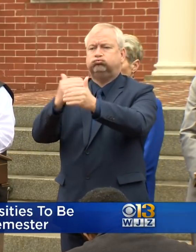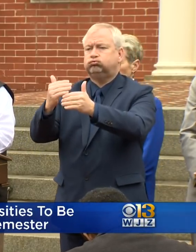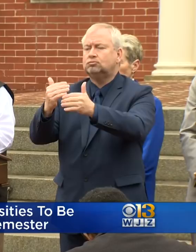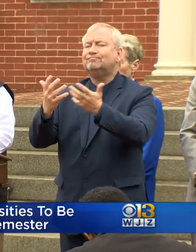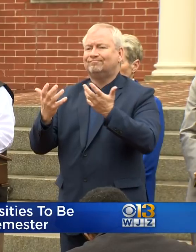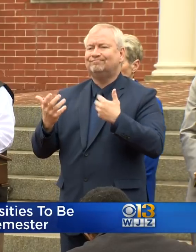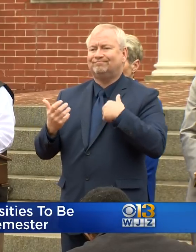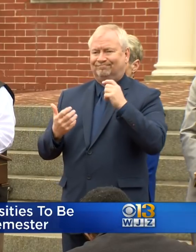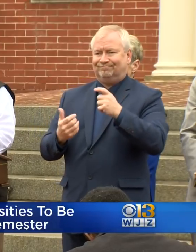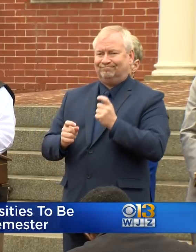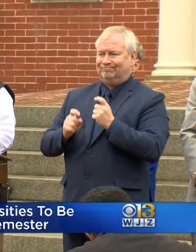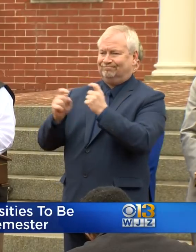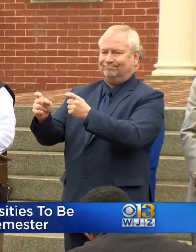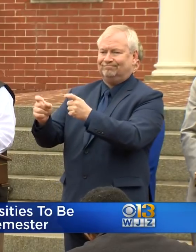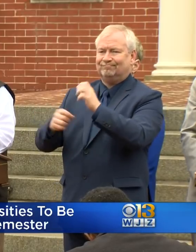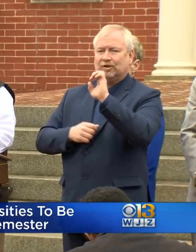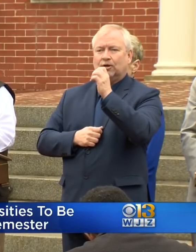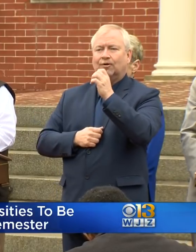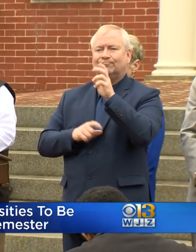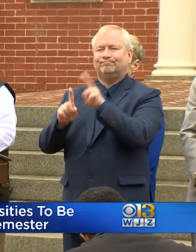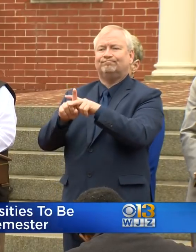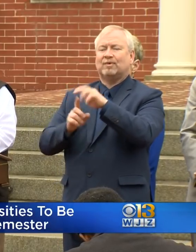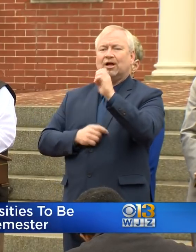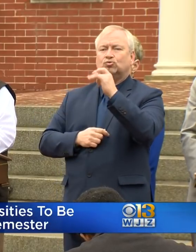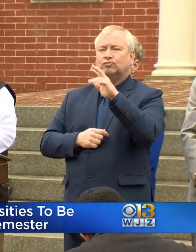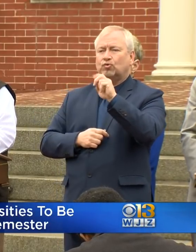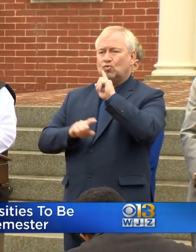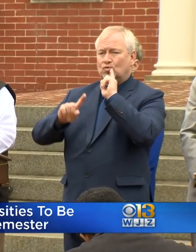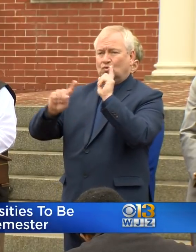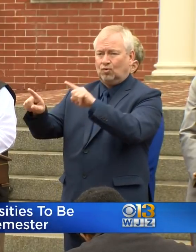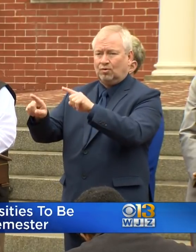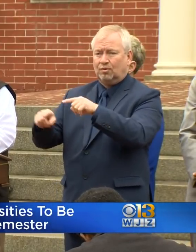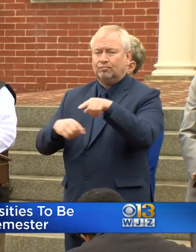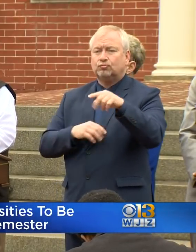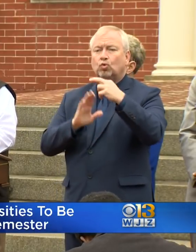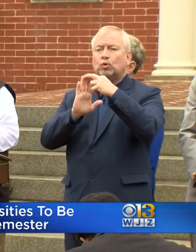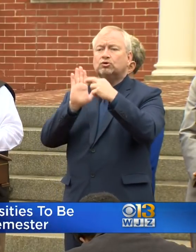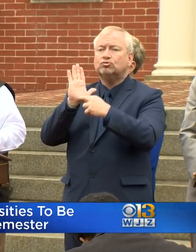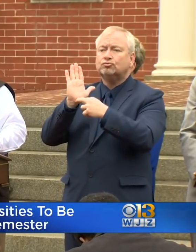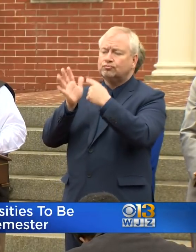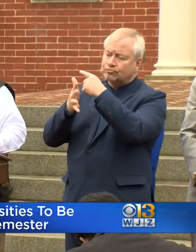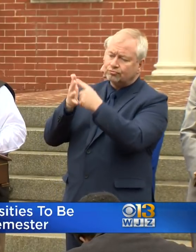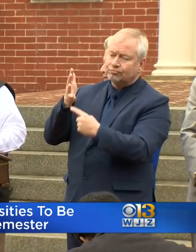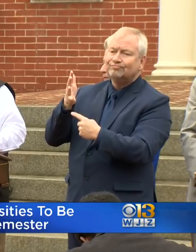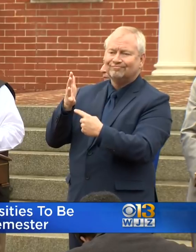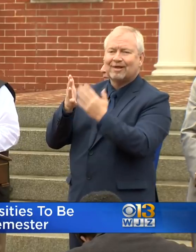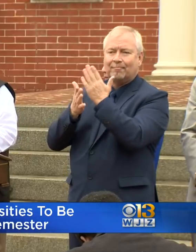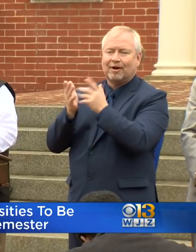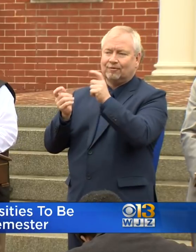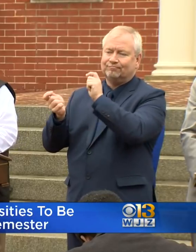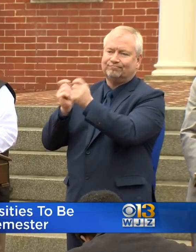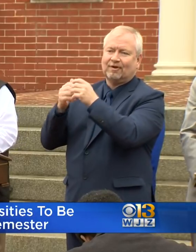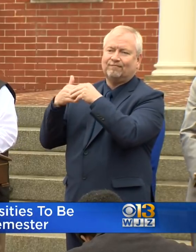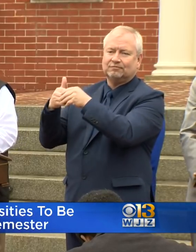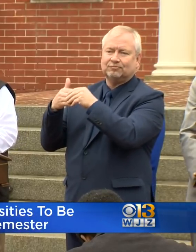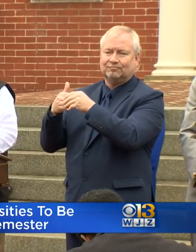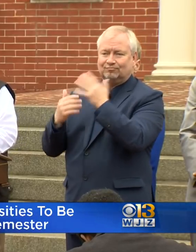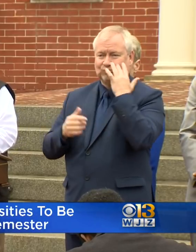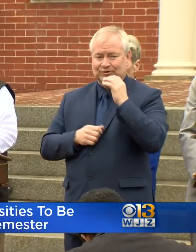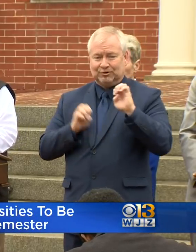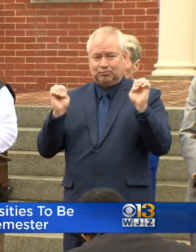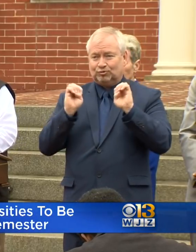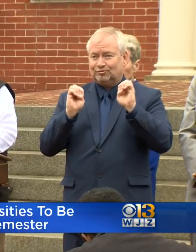today issued an executive order to provide regulatory flexibility to allow emergency medical services